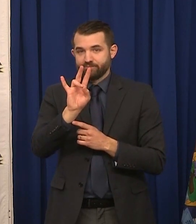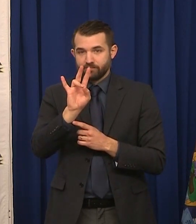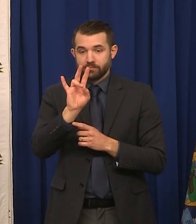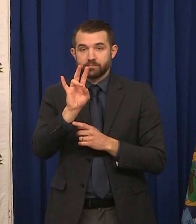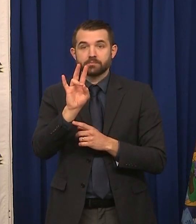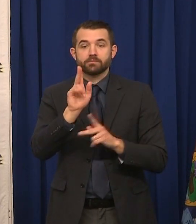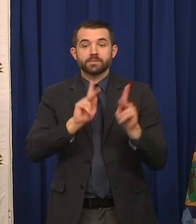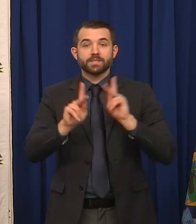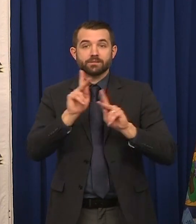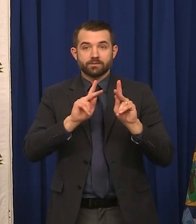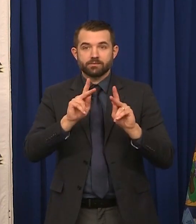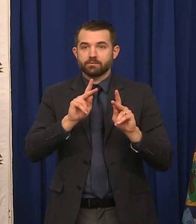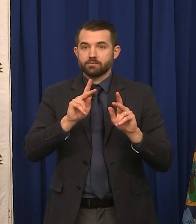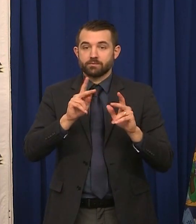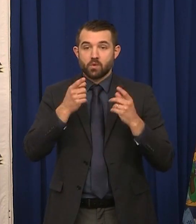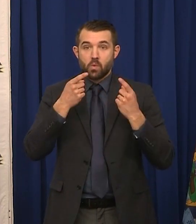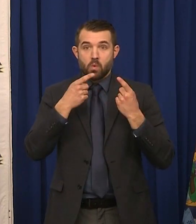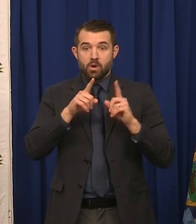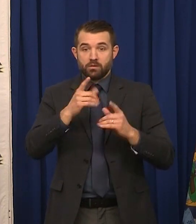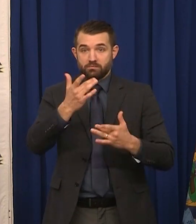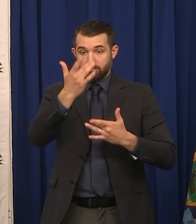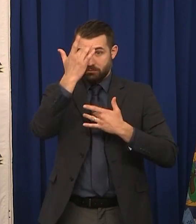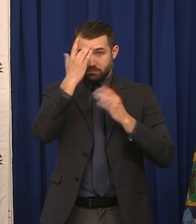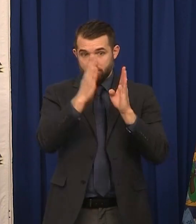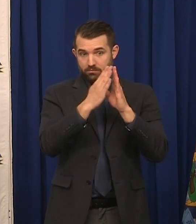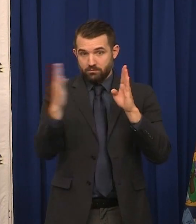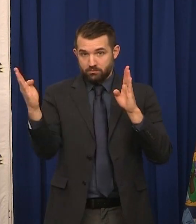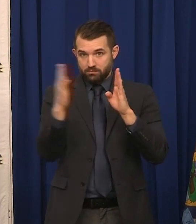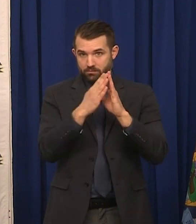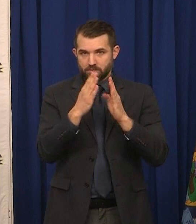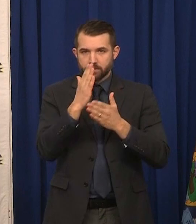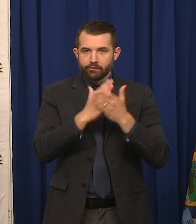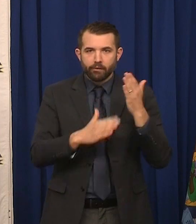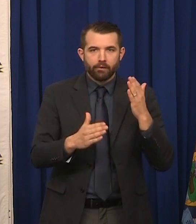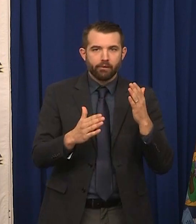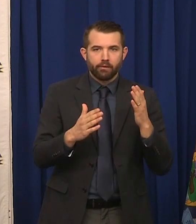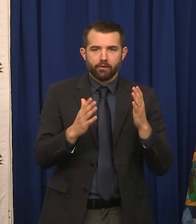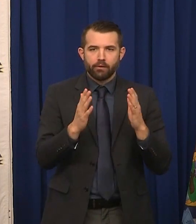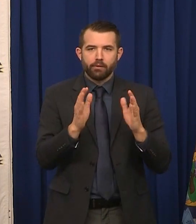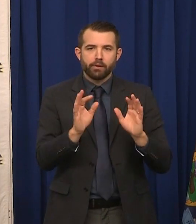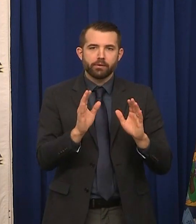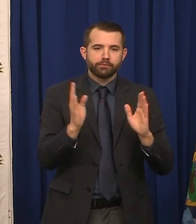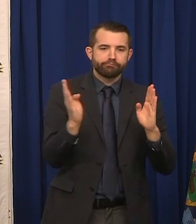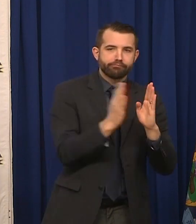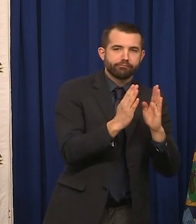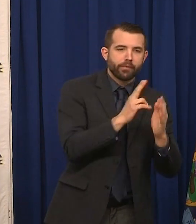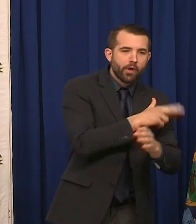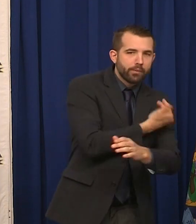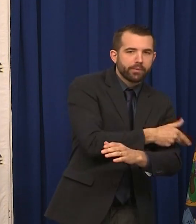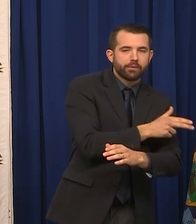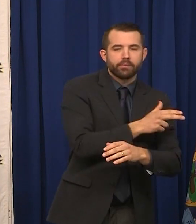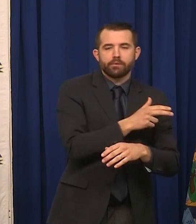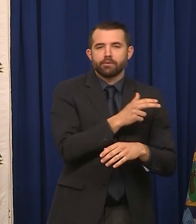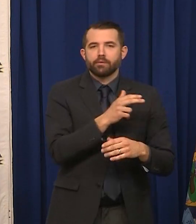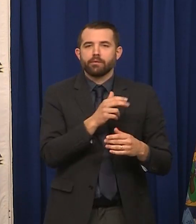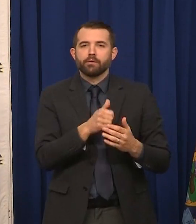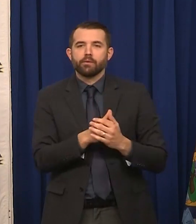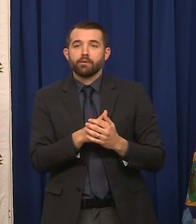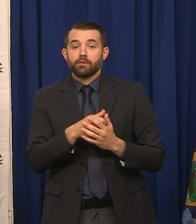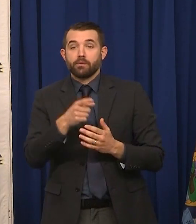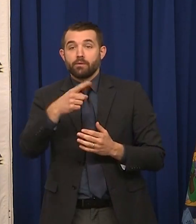some point during the course of their illness have had to be hospitalized. And Don, as your question notes, the range